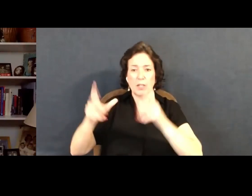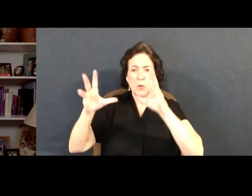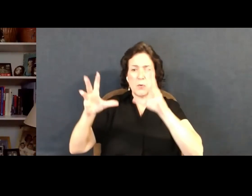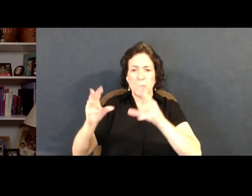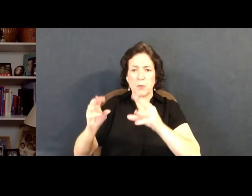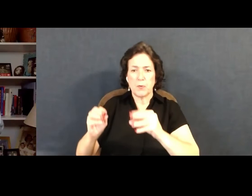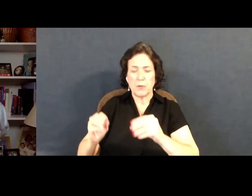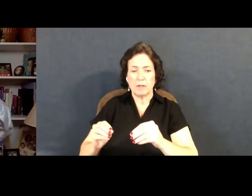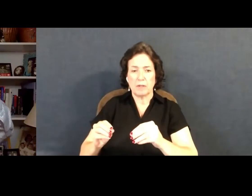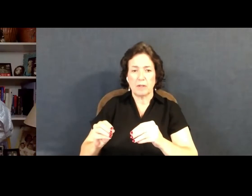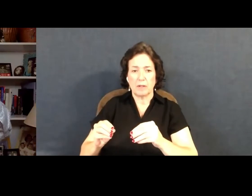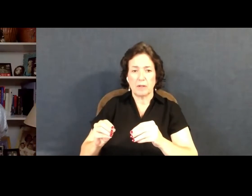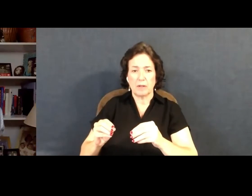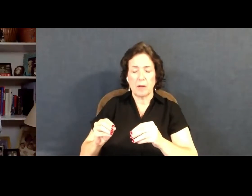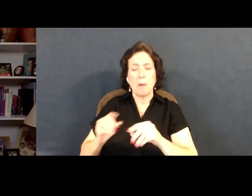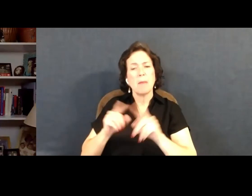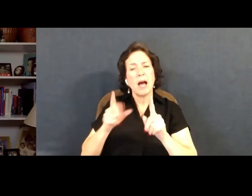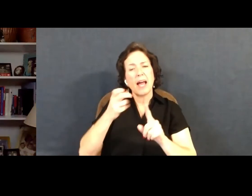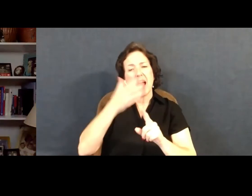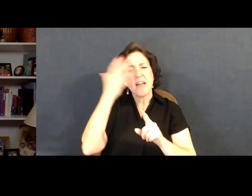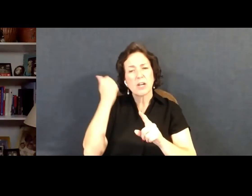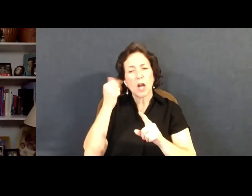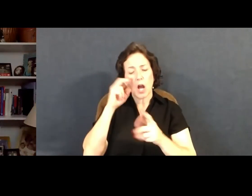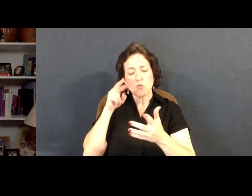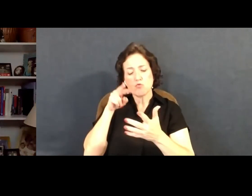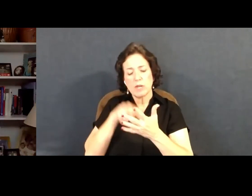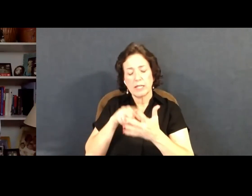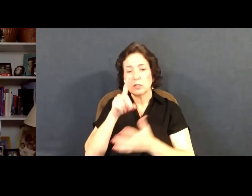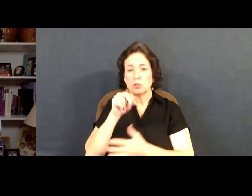had not read that label that says